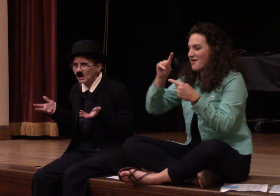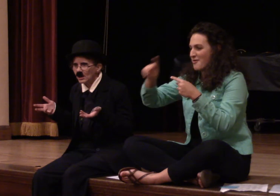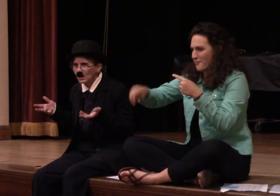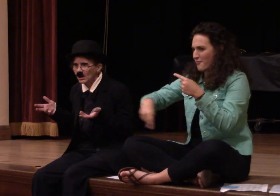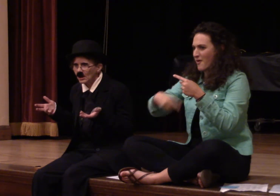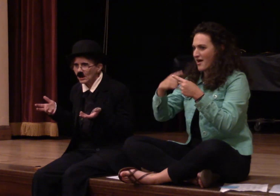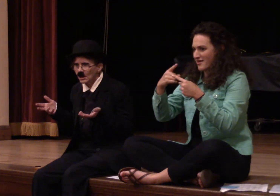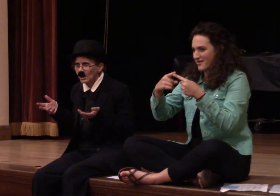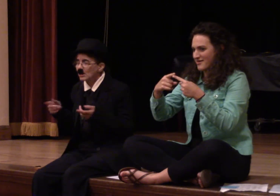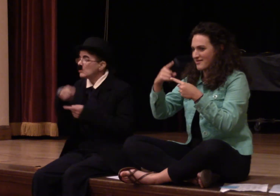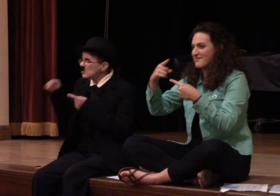when,